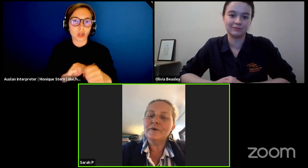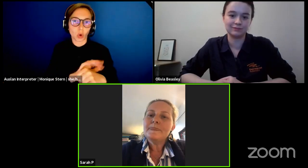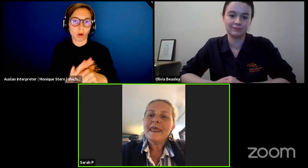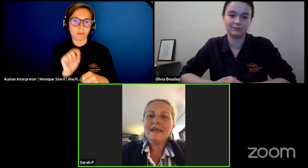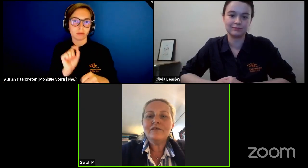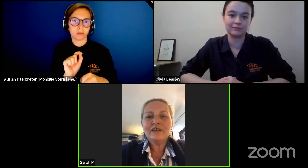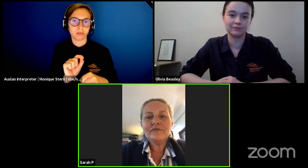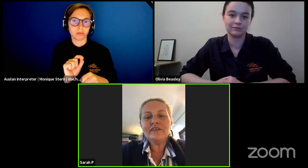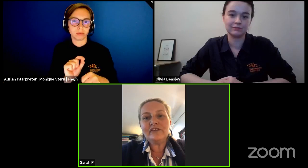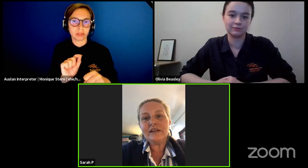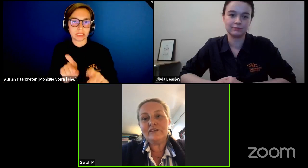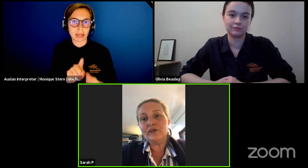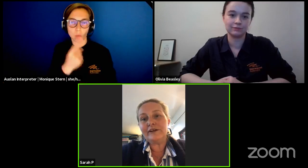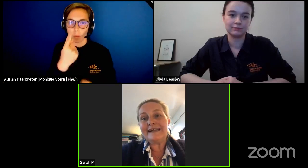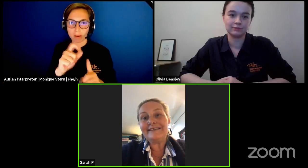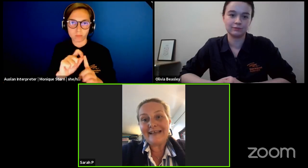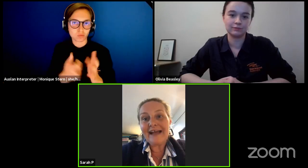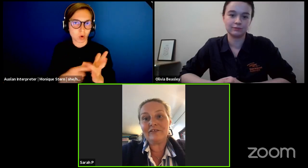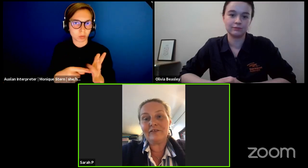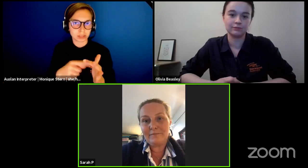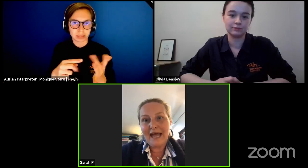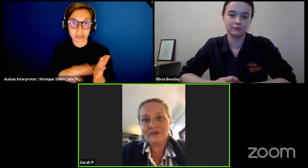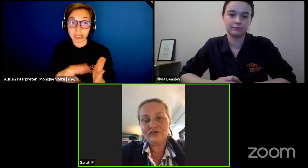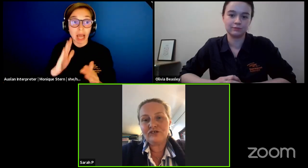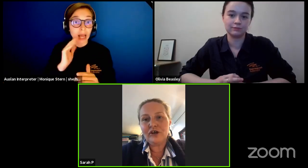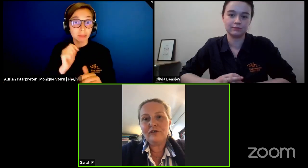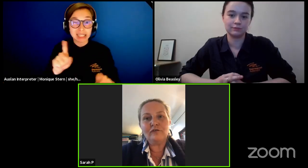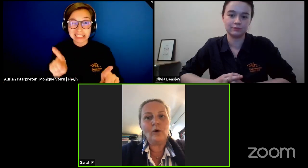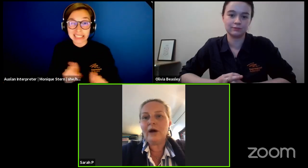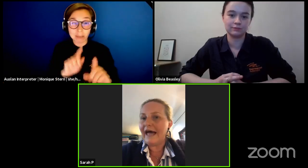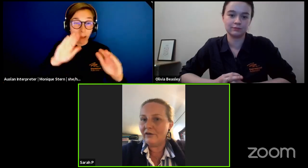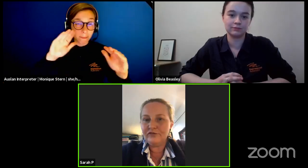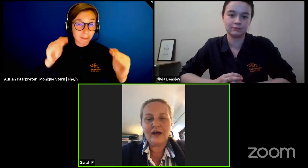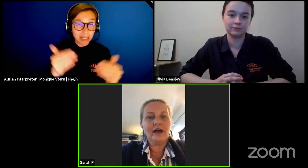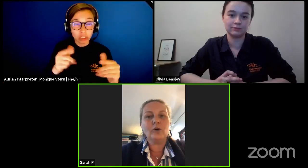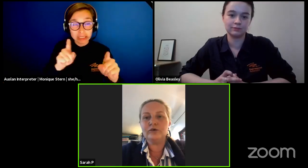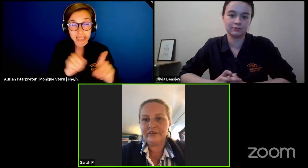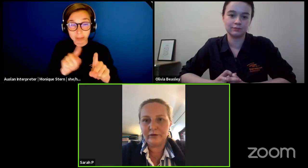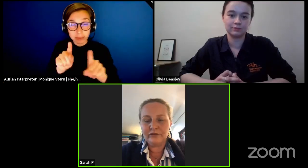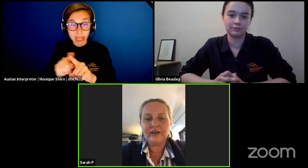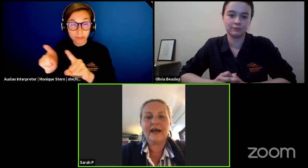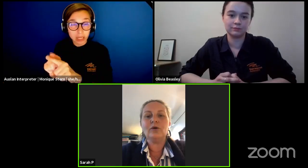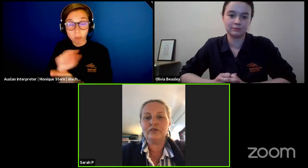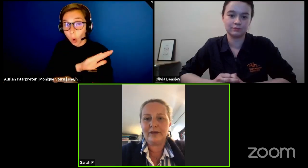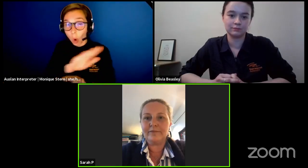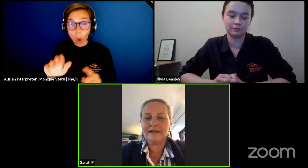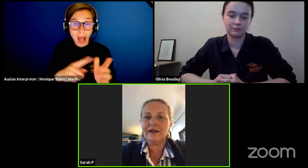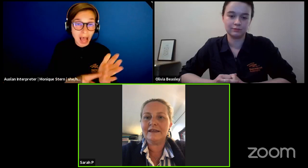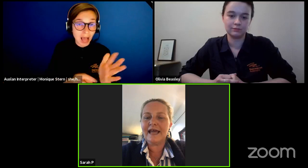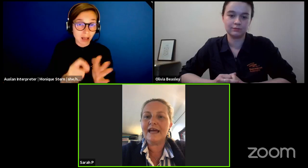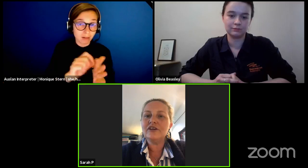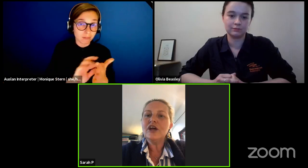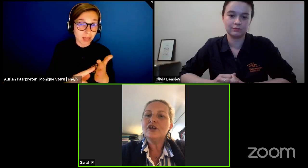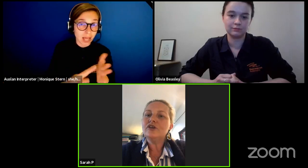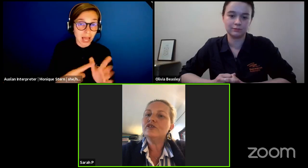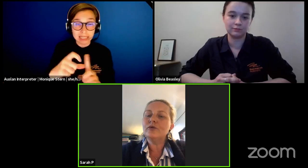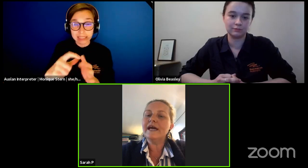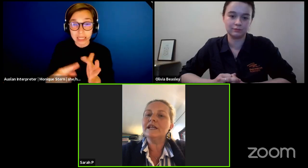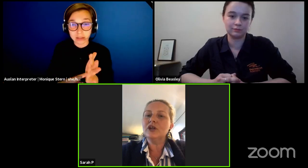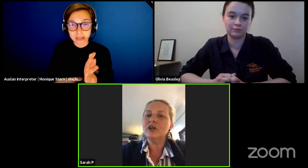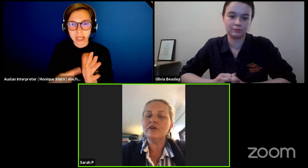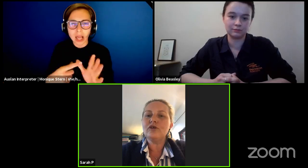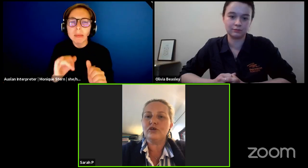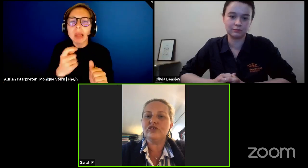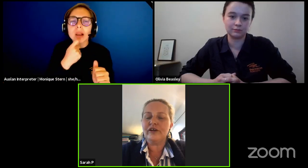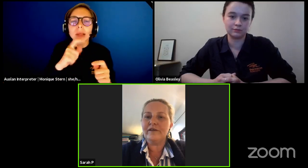And so even if it is not an exact match for Alpha or Delta or something like that, you still